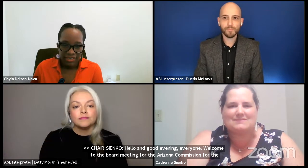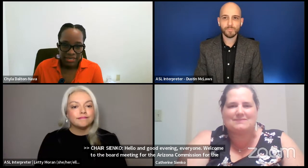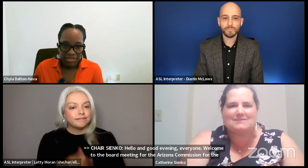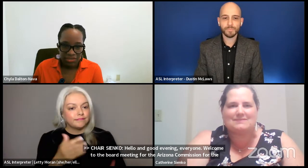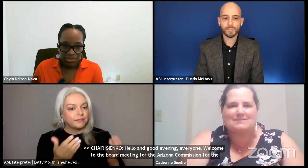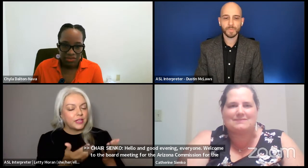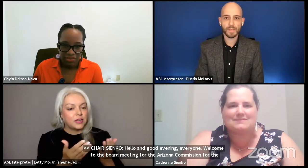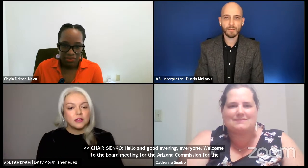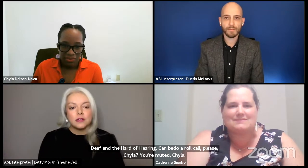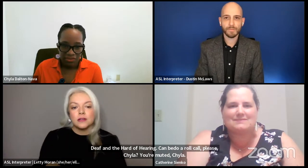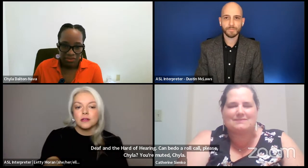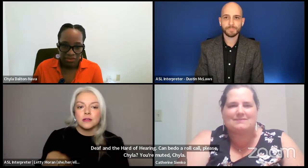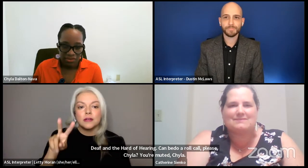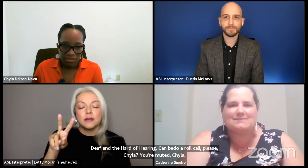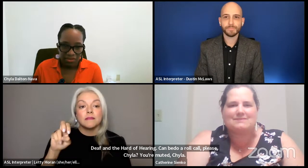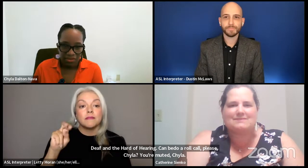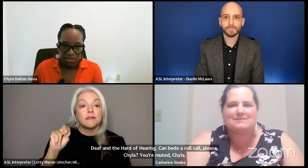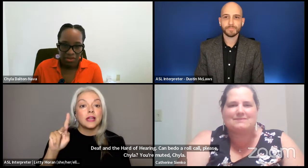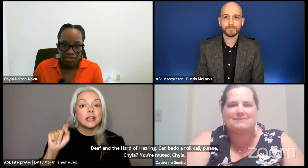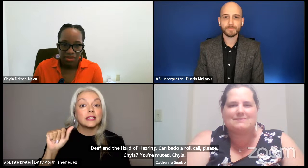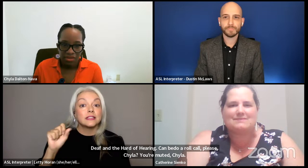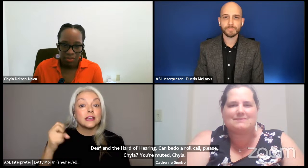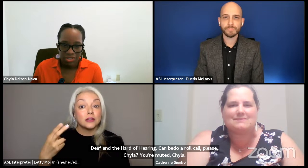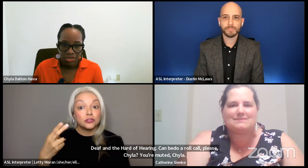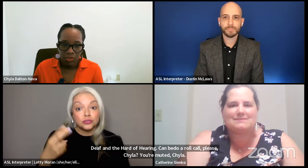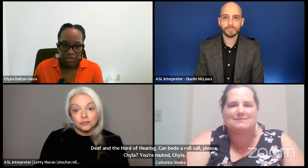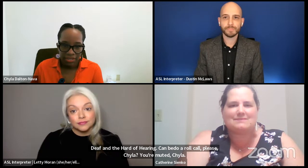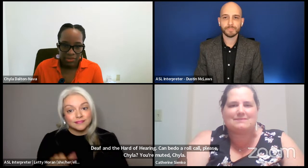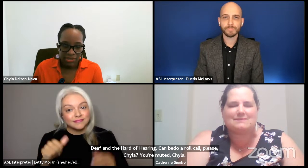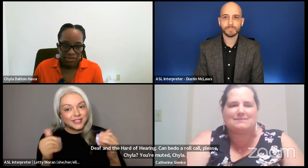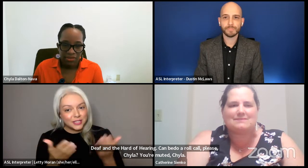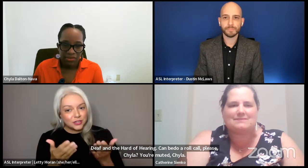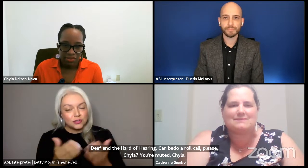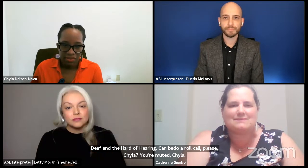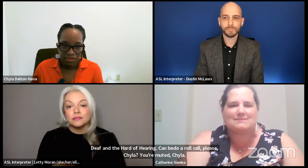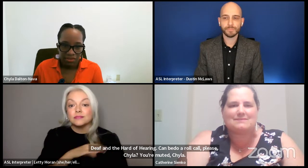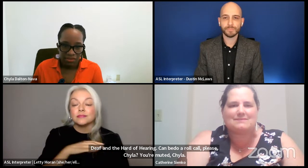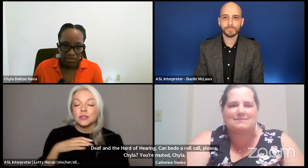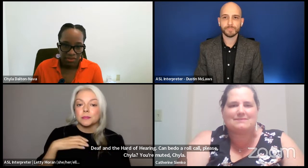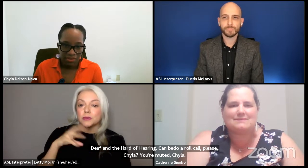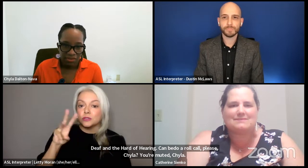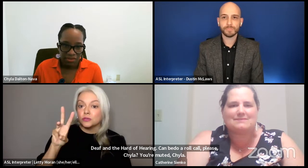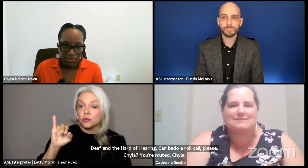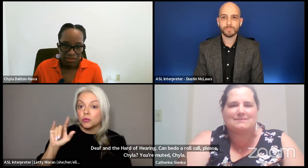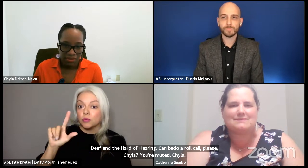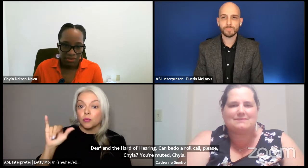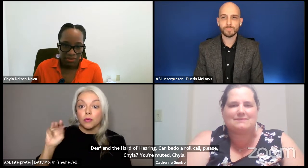Commissioner Venkatesh. Here. Commissioner Williams.